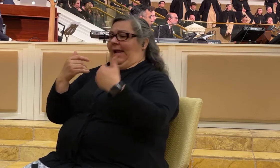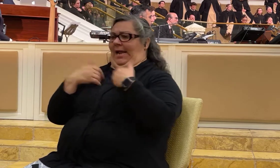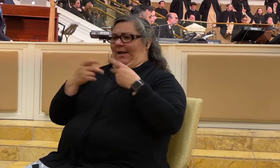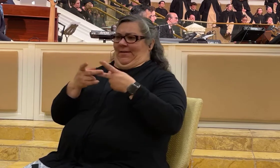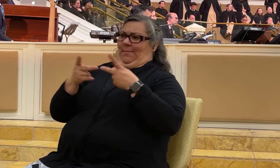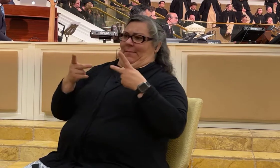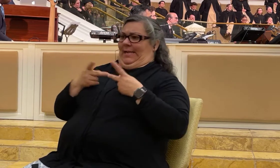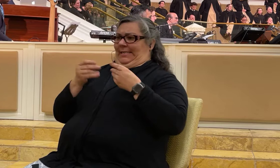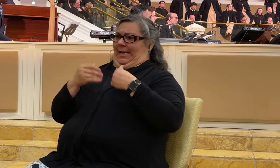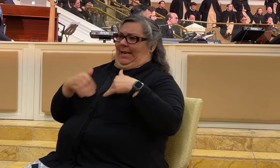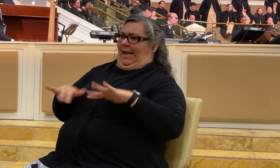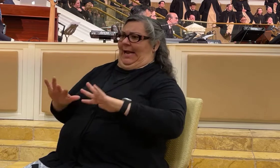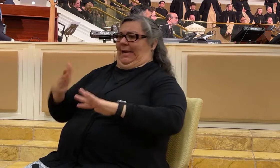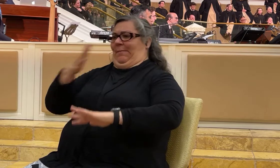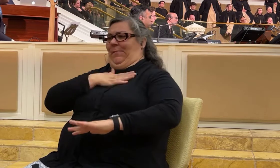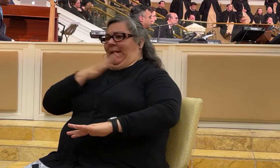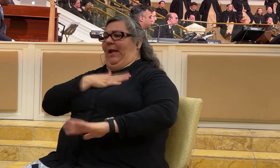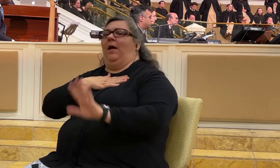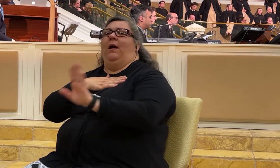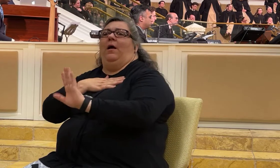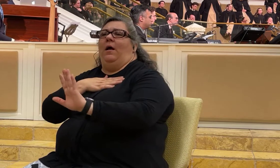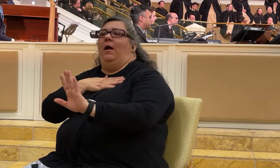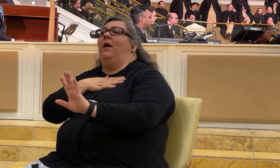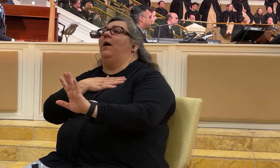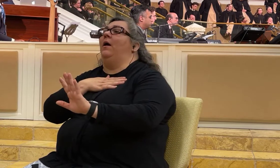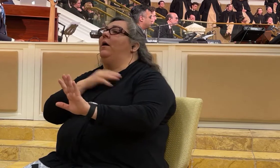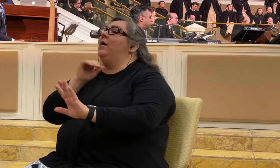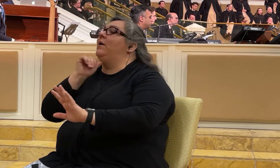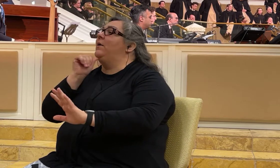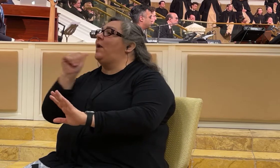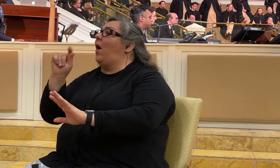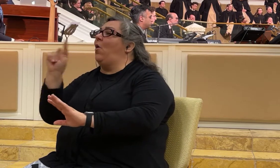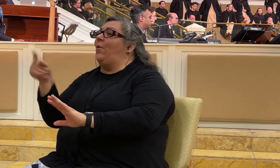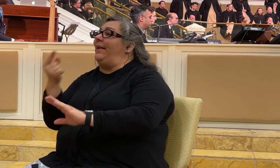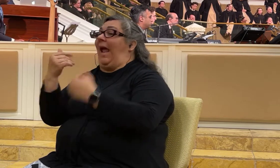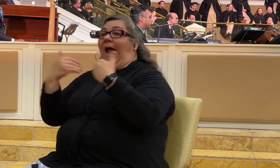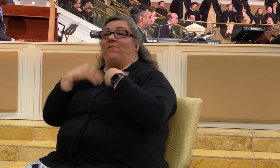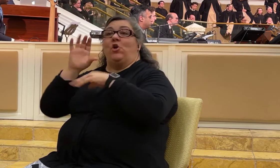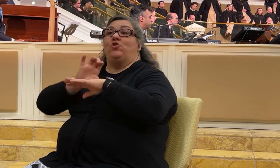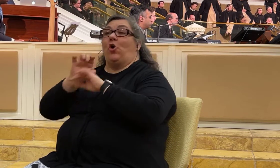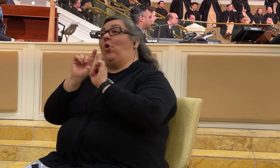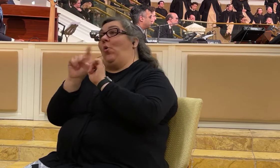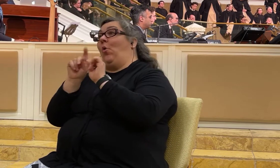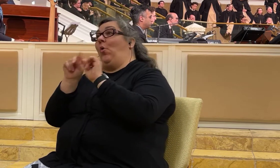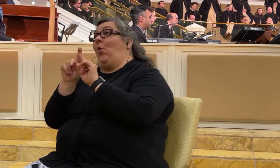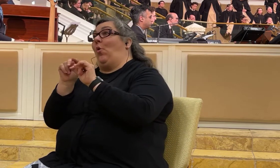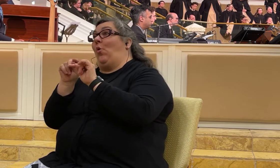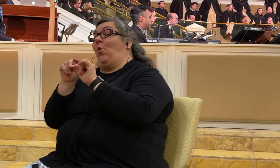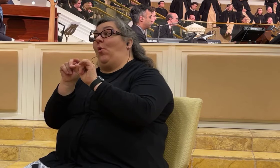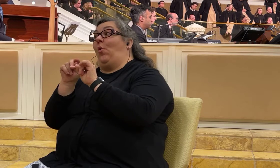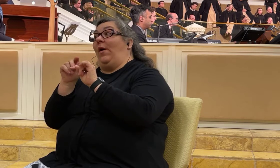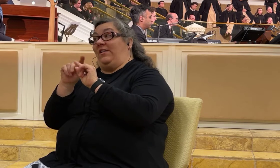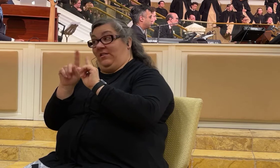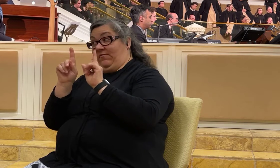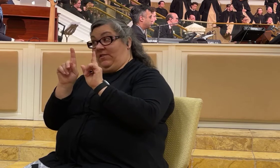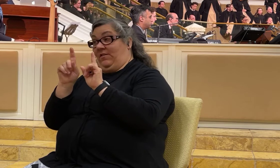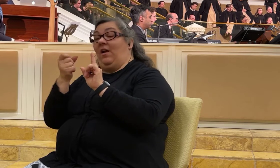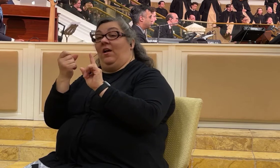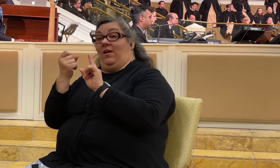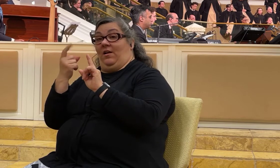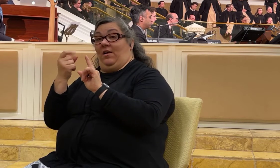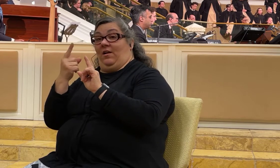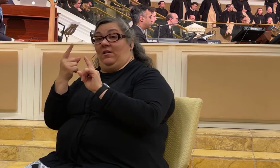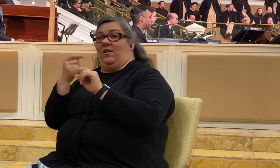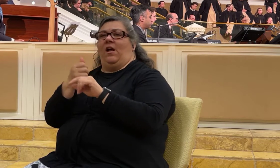just having a land. I'd go so far as to say, it's not about just having a church. There's a lot of differences. There's